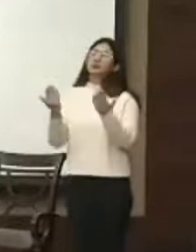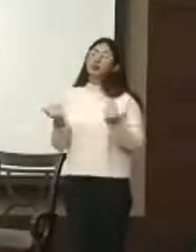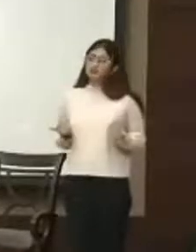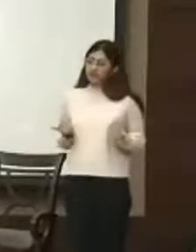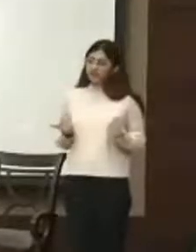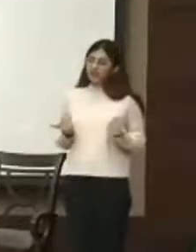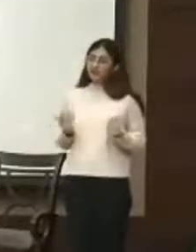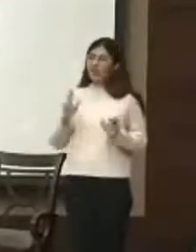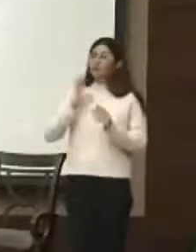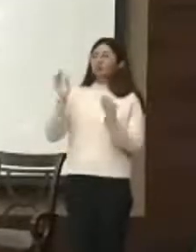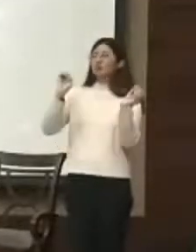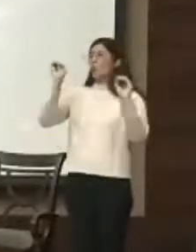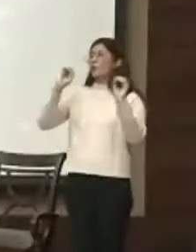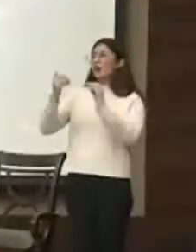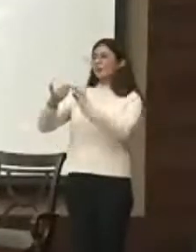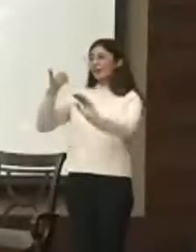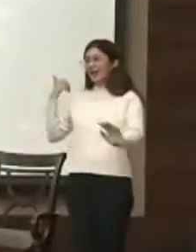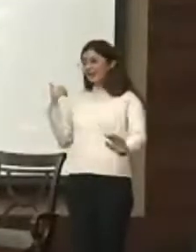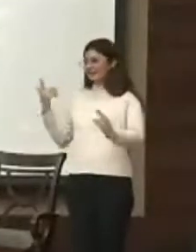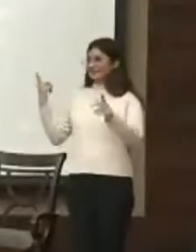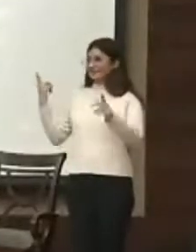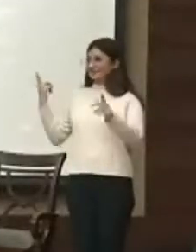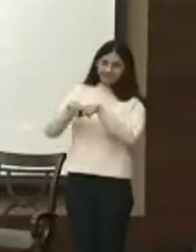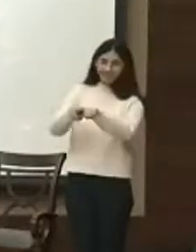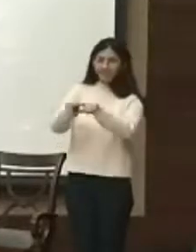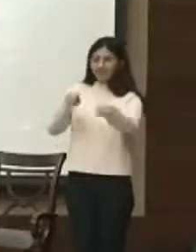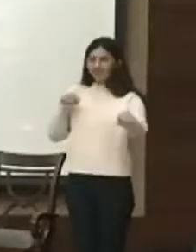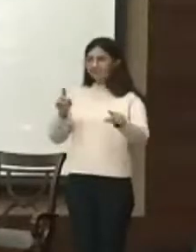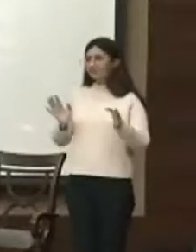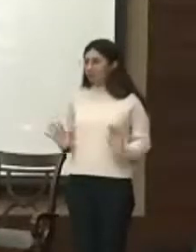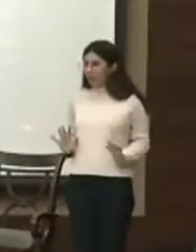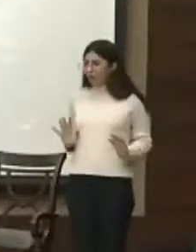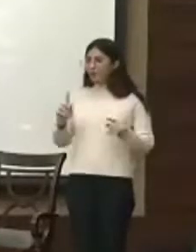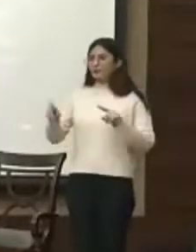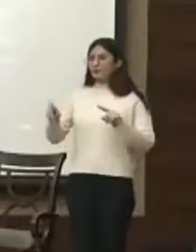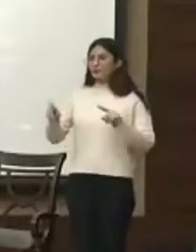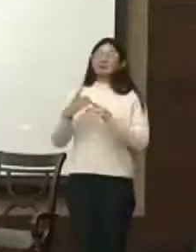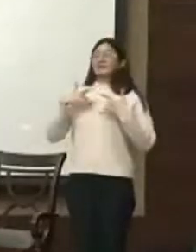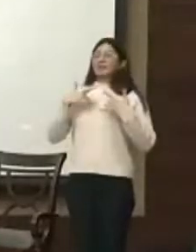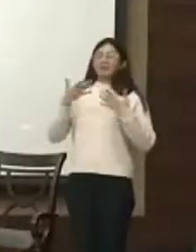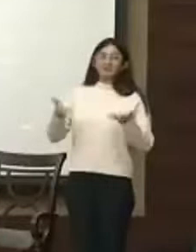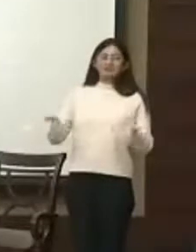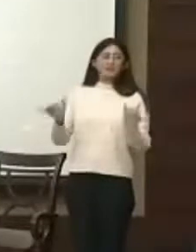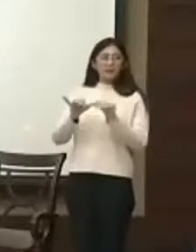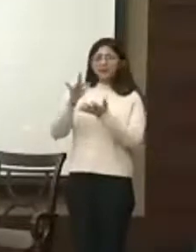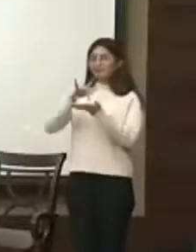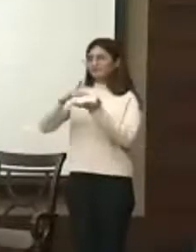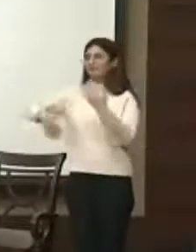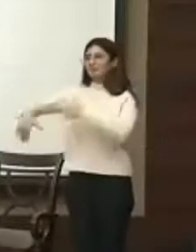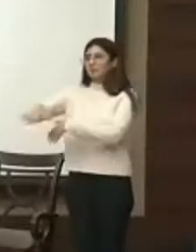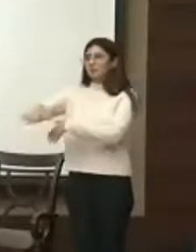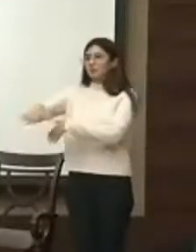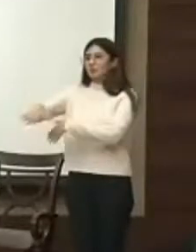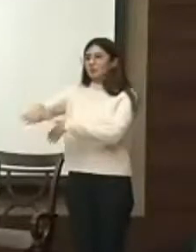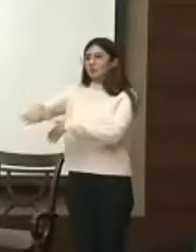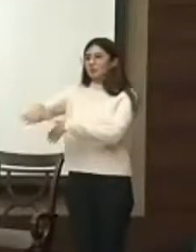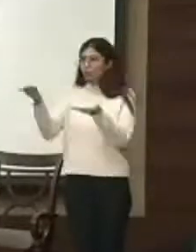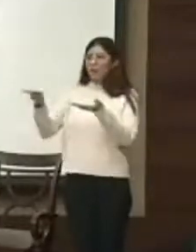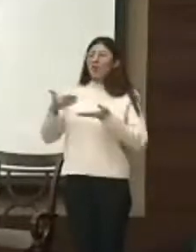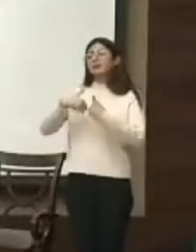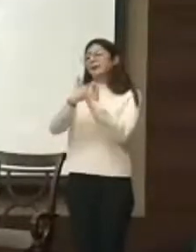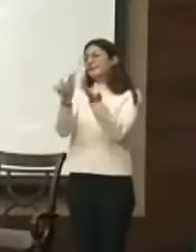leaving no one behind, in making feel that this space is open and welcomes